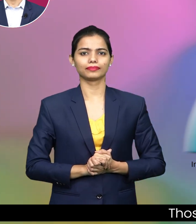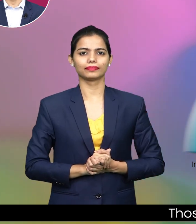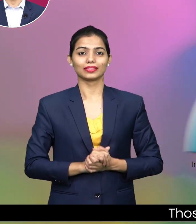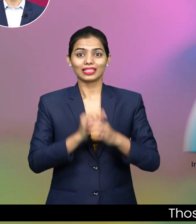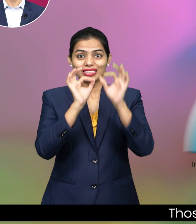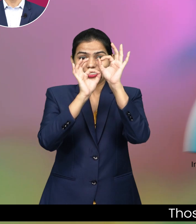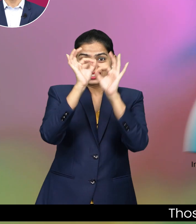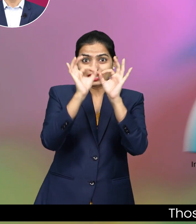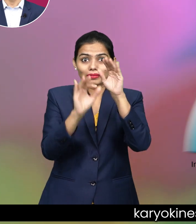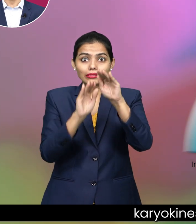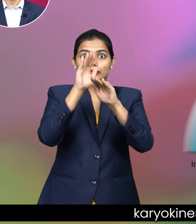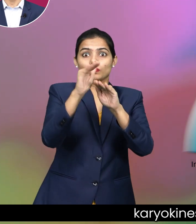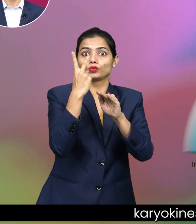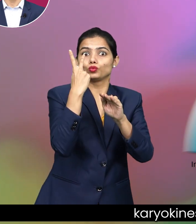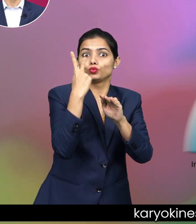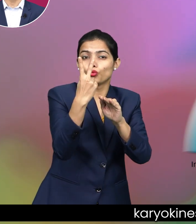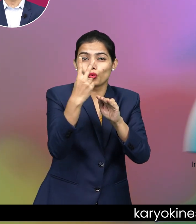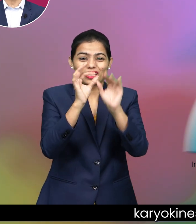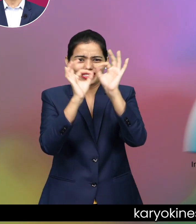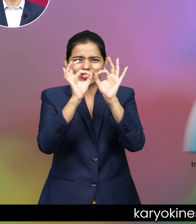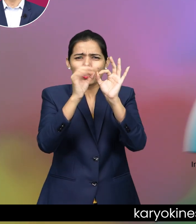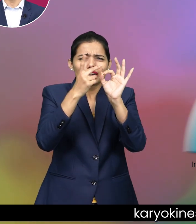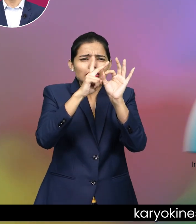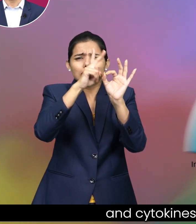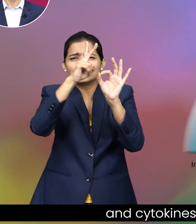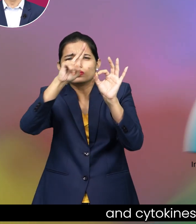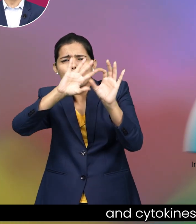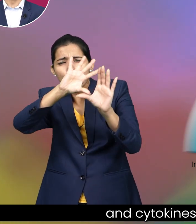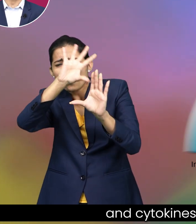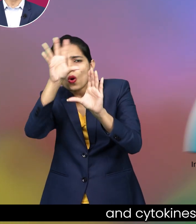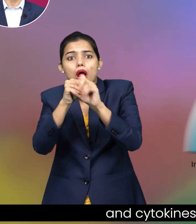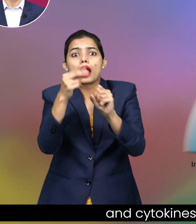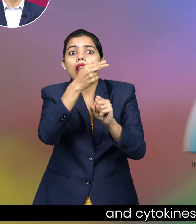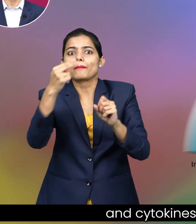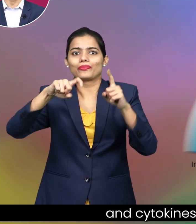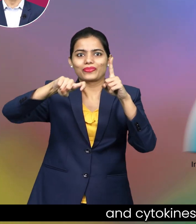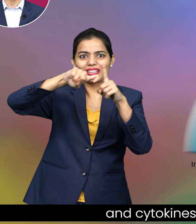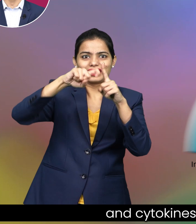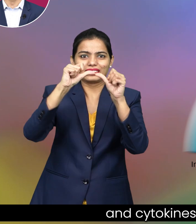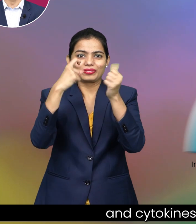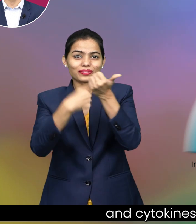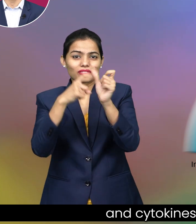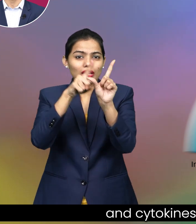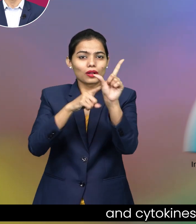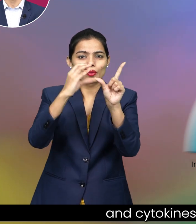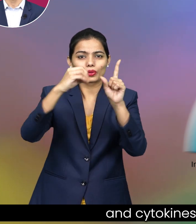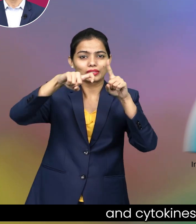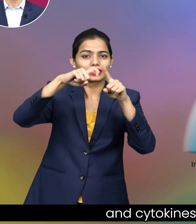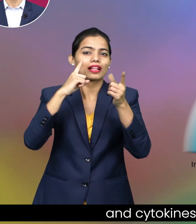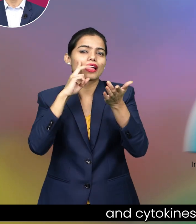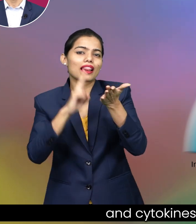Those two steps are karyokinesis or nuclear division and cytokinesis or cytoplasmic division.